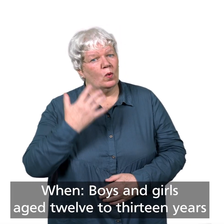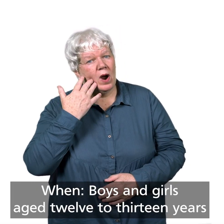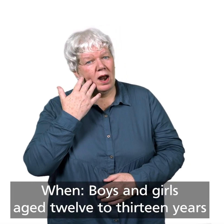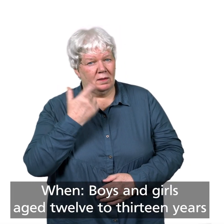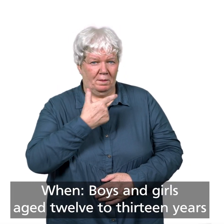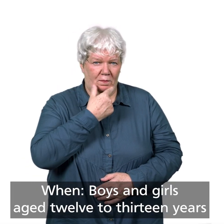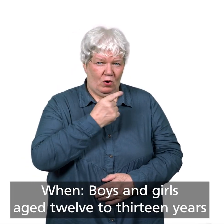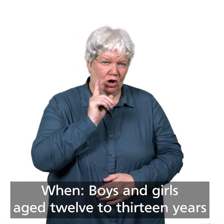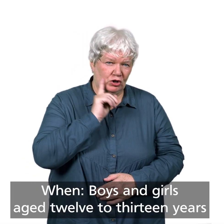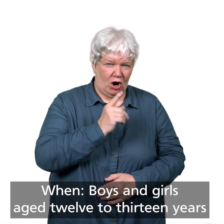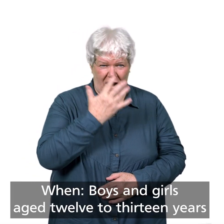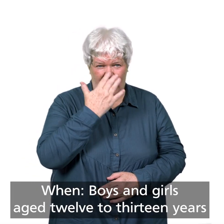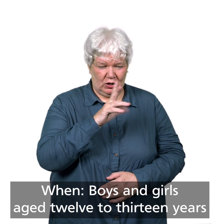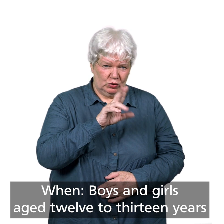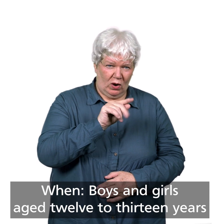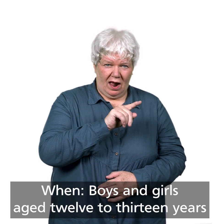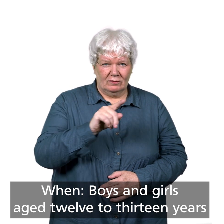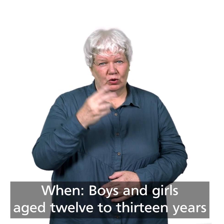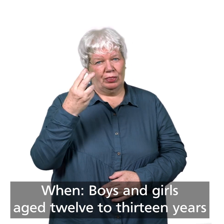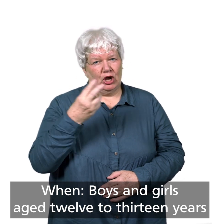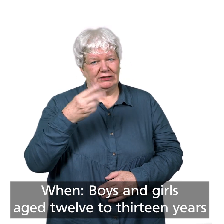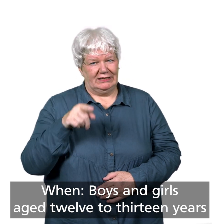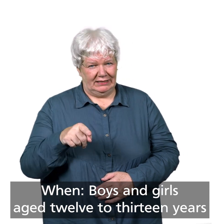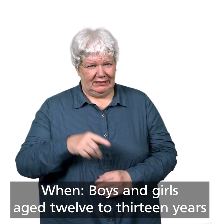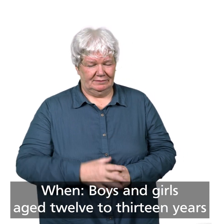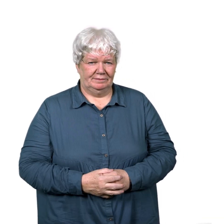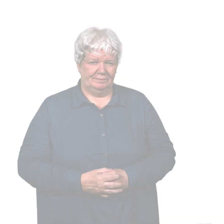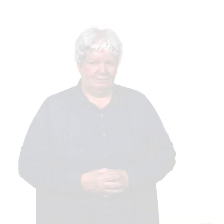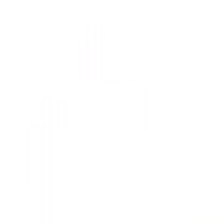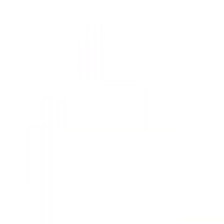When? Boys and girls aged 12 to 13 years.